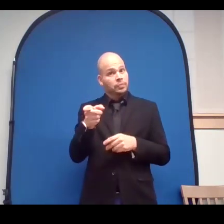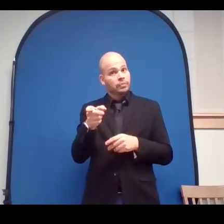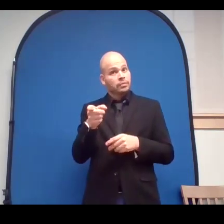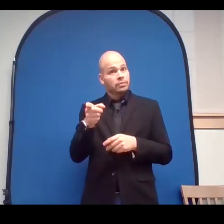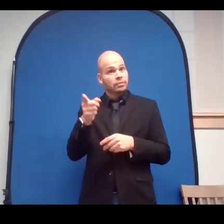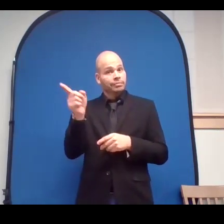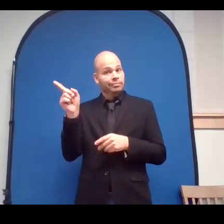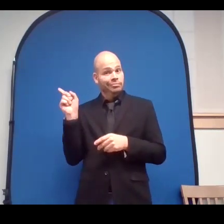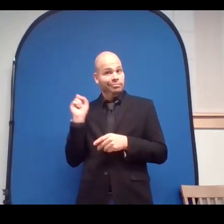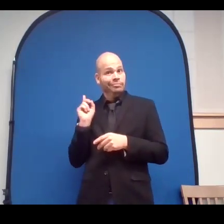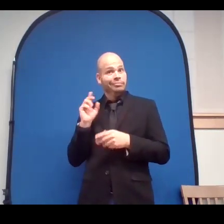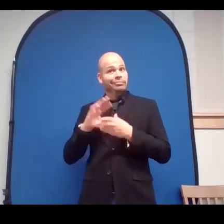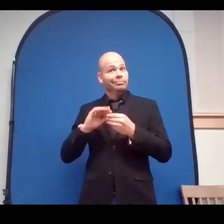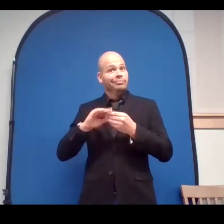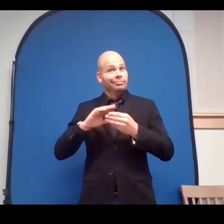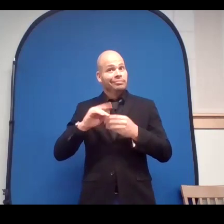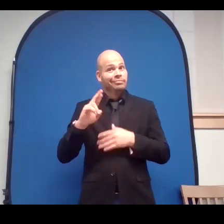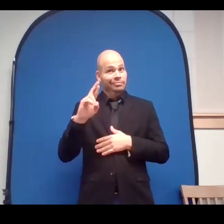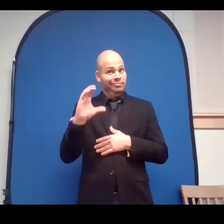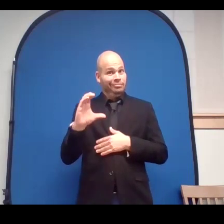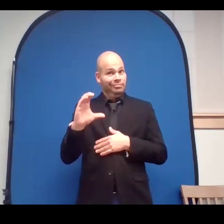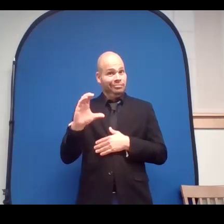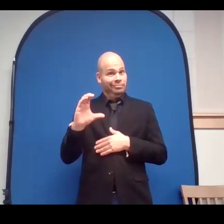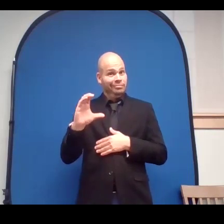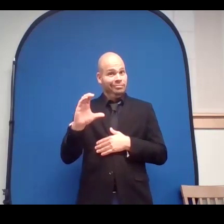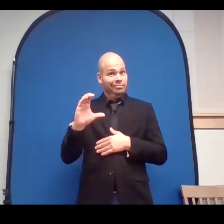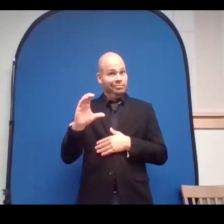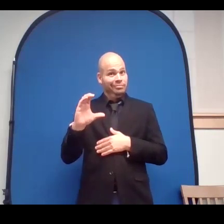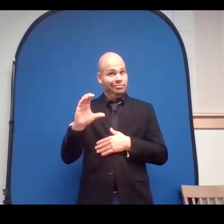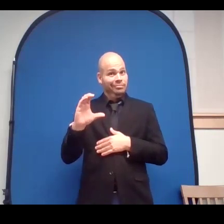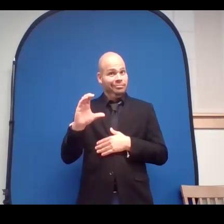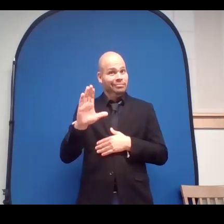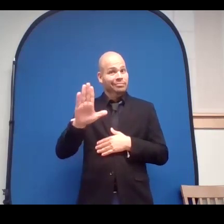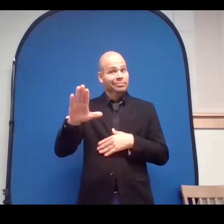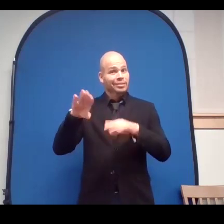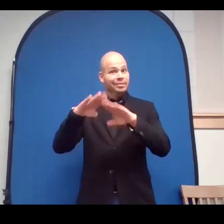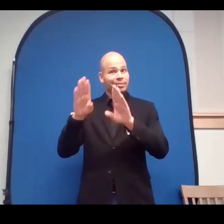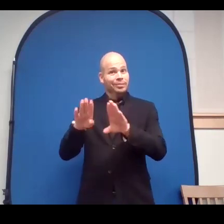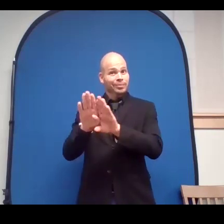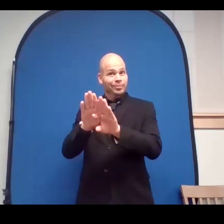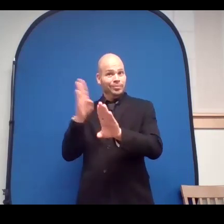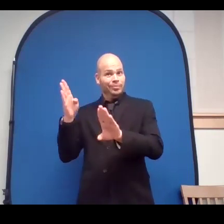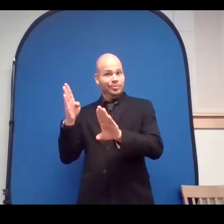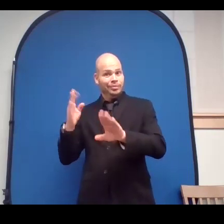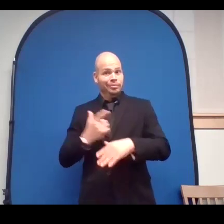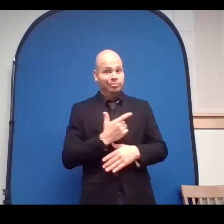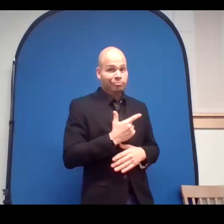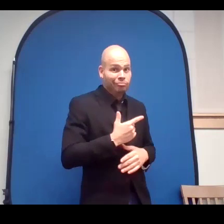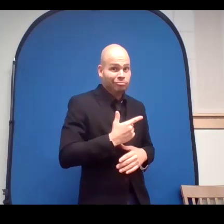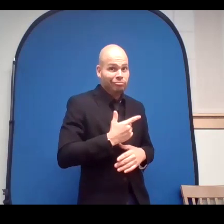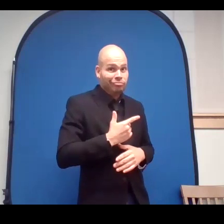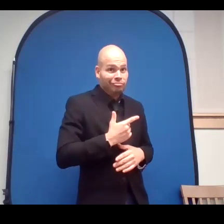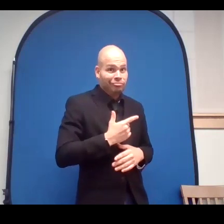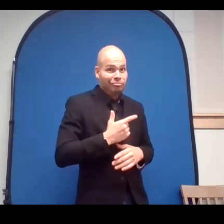door to family members with a gun in his hand? I cannot recall if First Sergeant Mote was the one that told me, or if I was at that